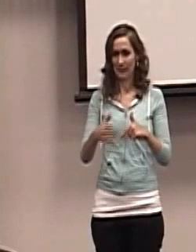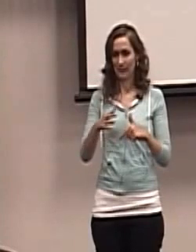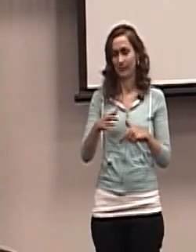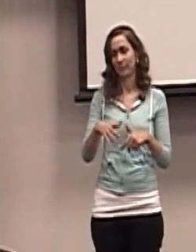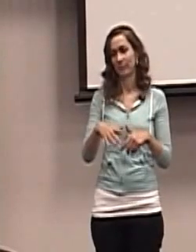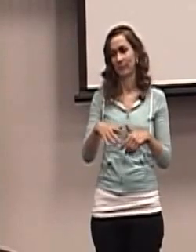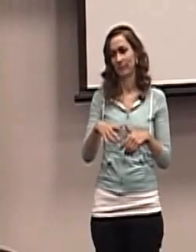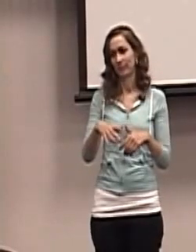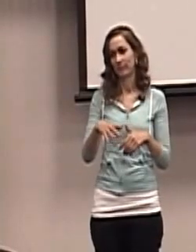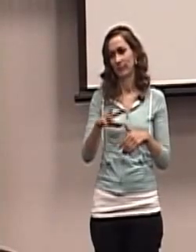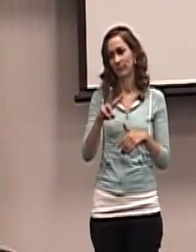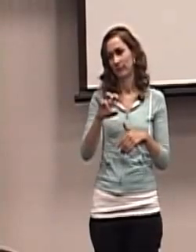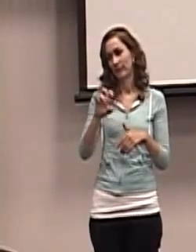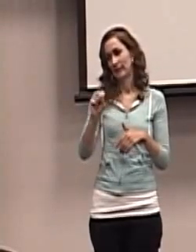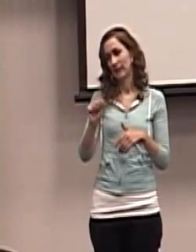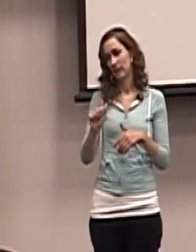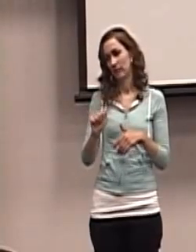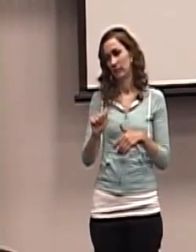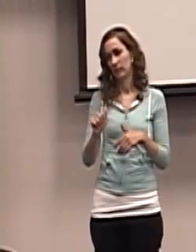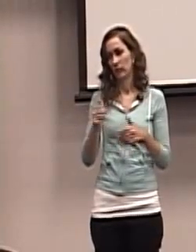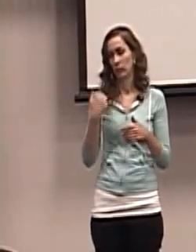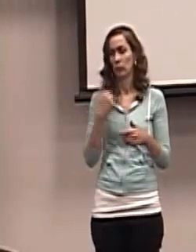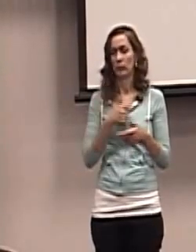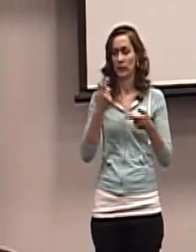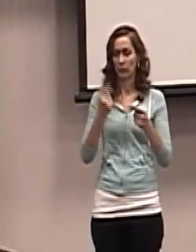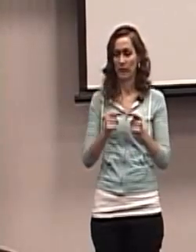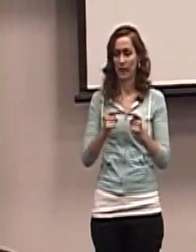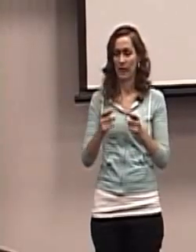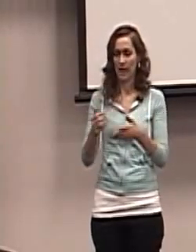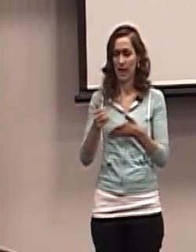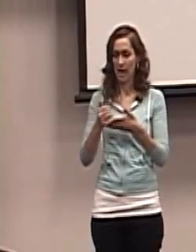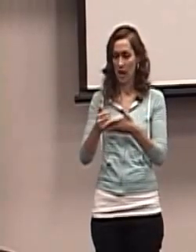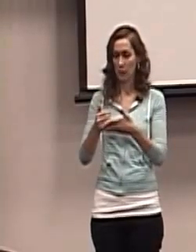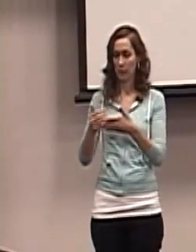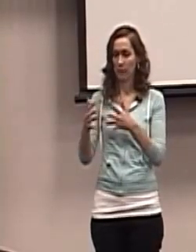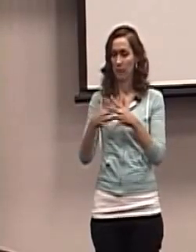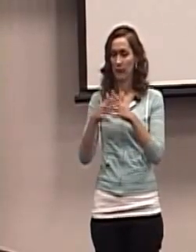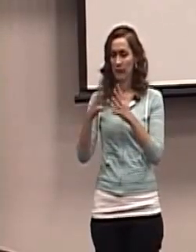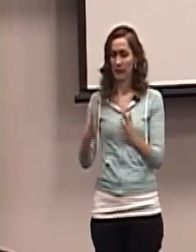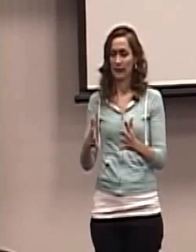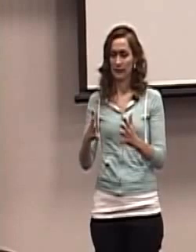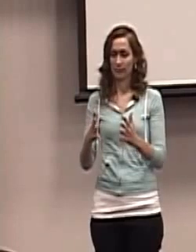help them get adjusted to the South African world, and